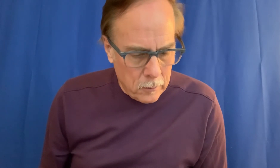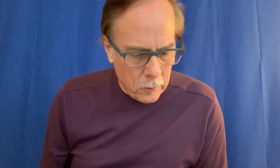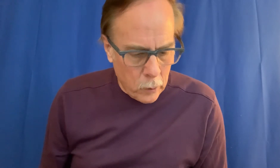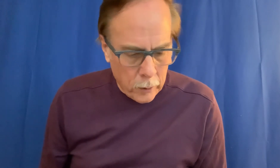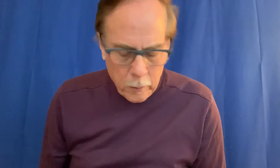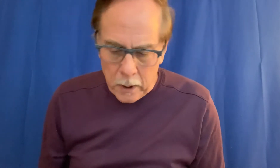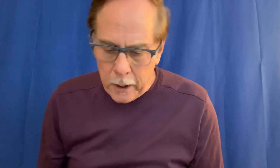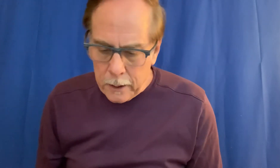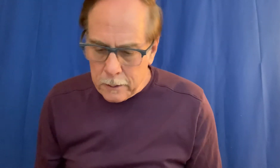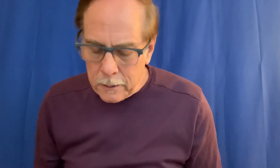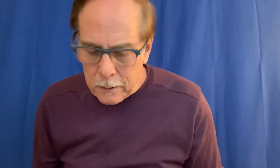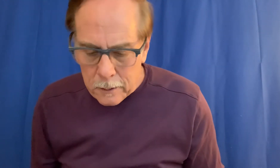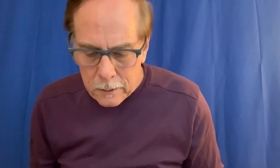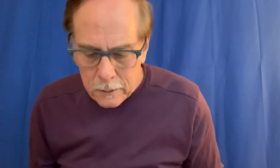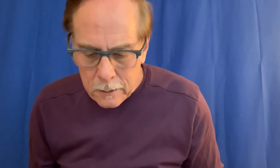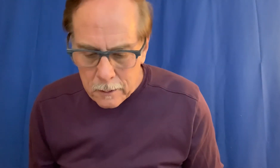Water the plants.